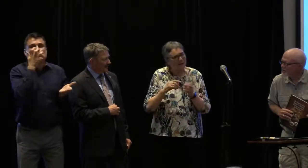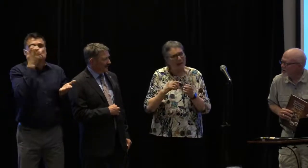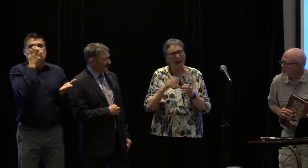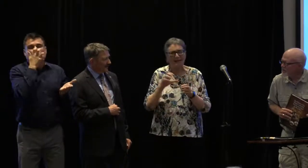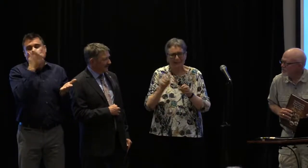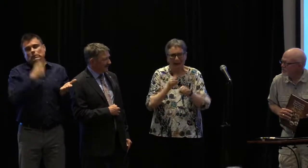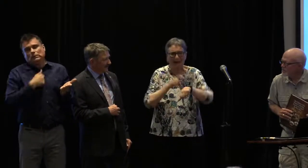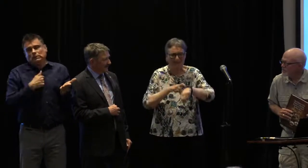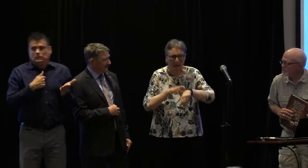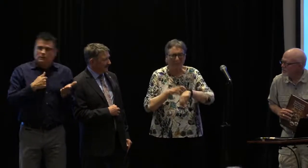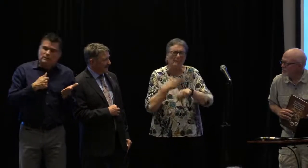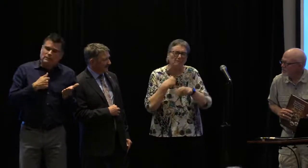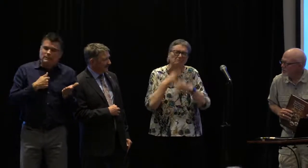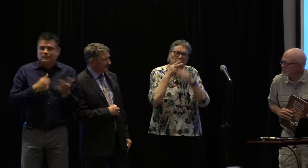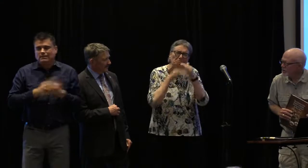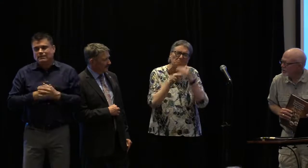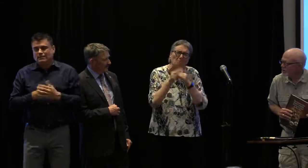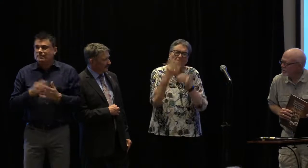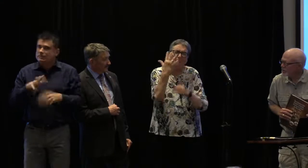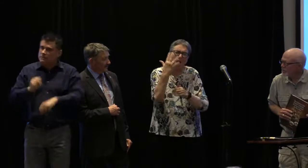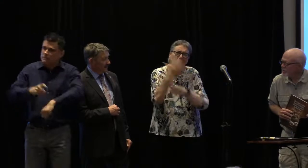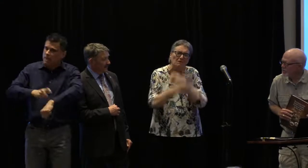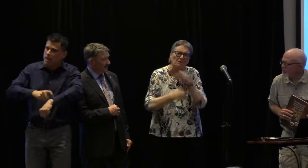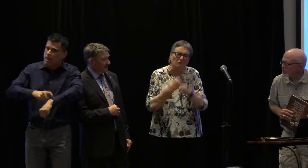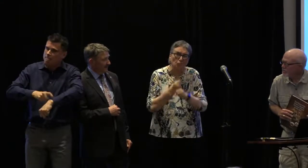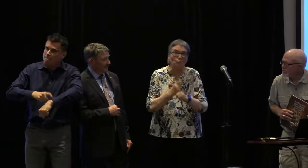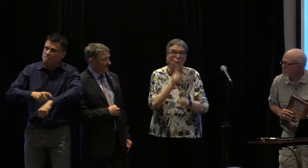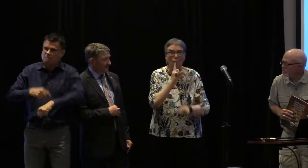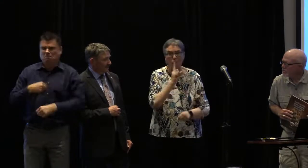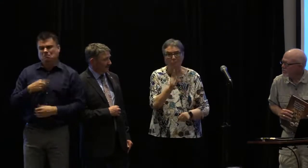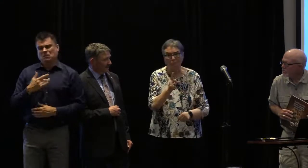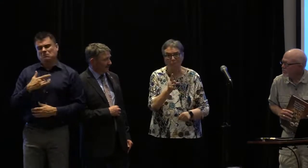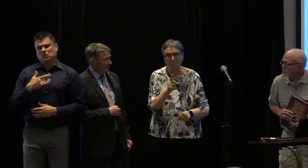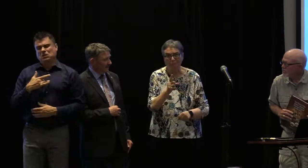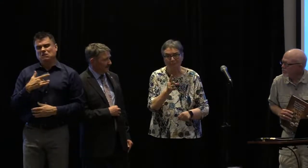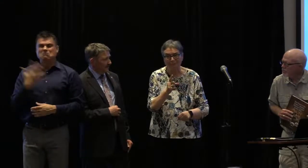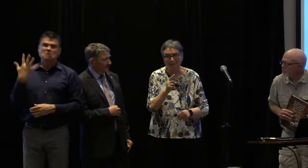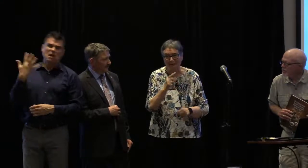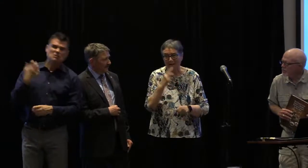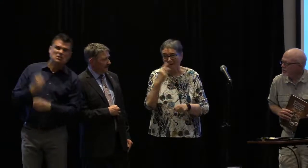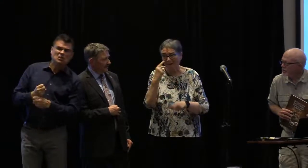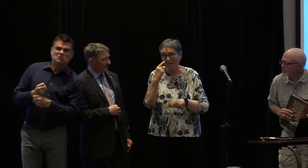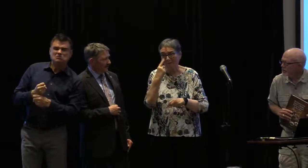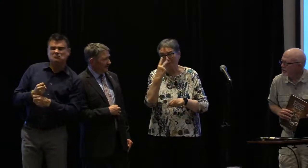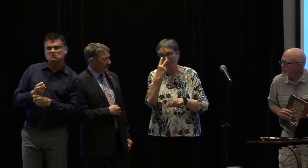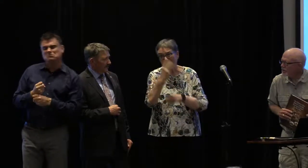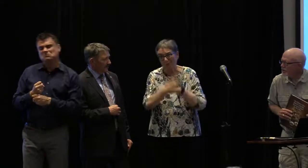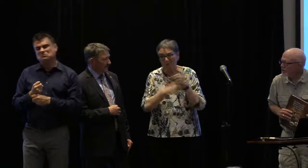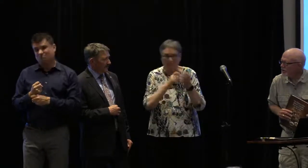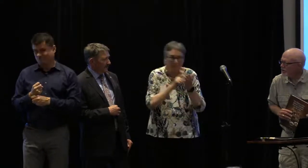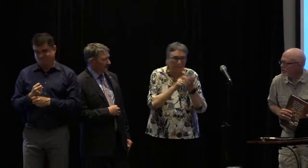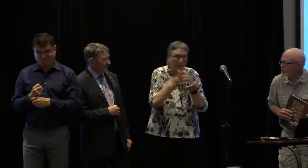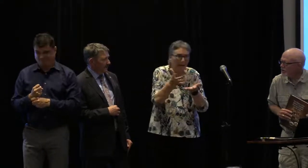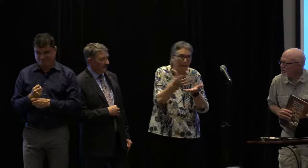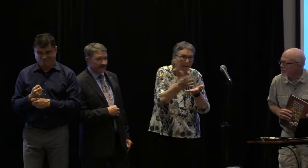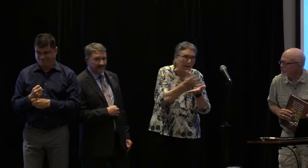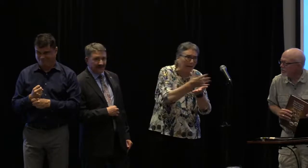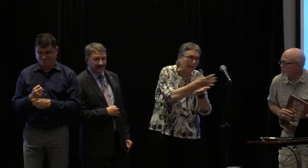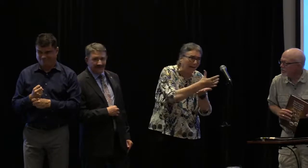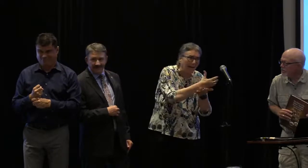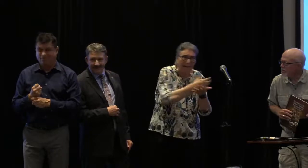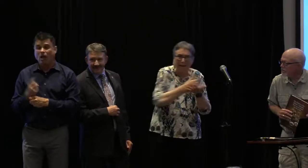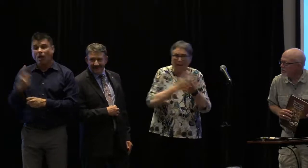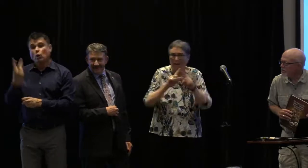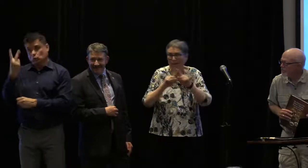place. And so I was tasked with a monumental job. And I thought to myself, it was going to take maybe 5 years, and I was